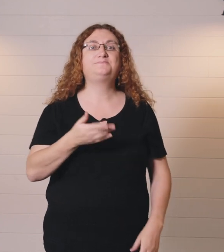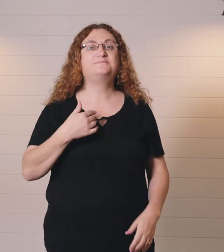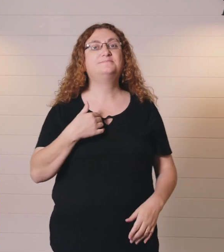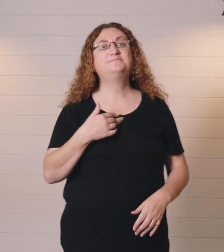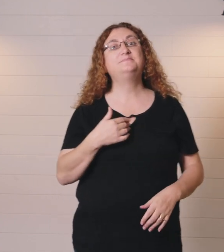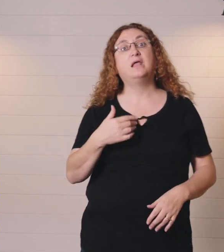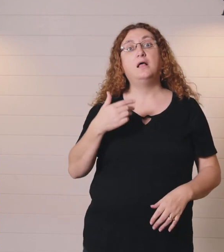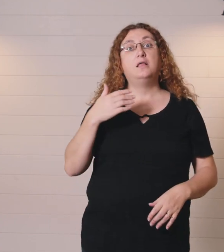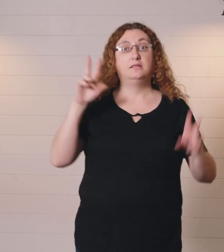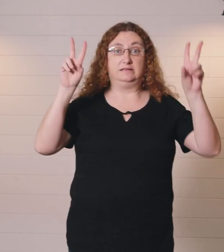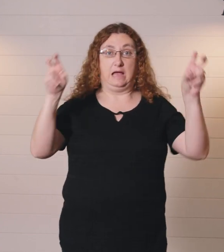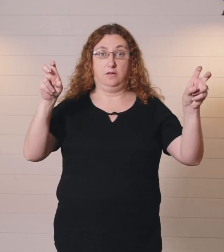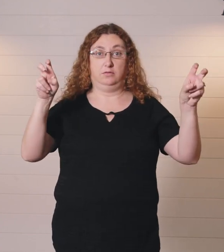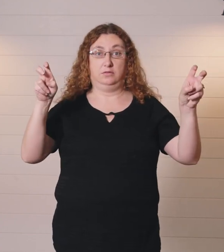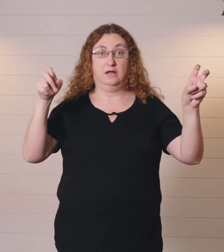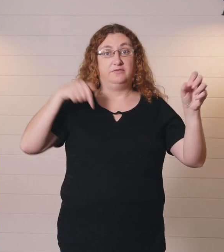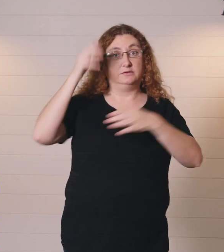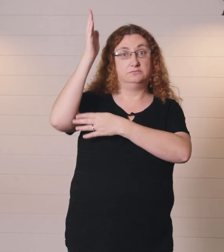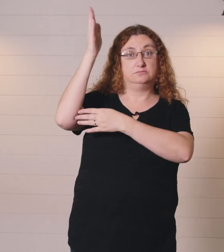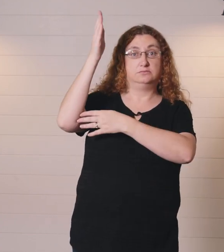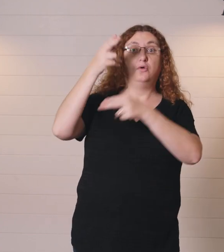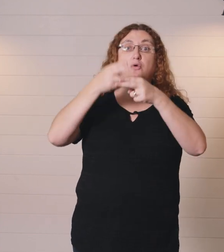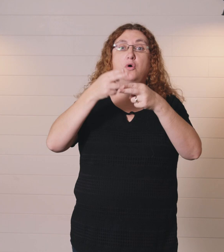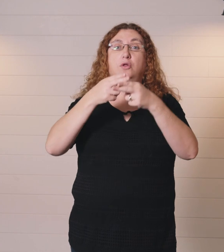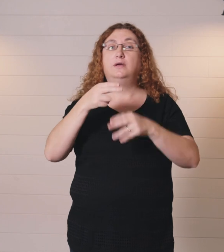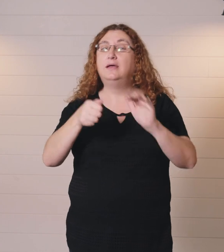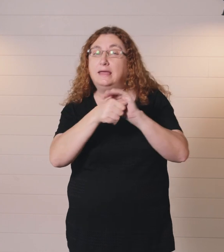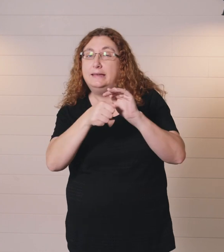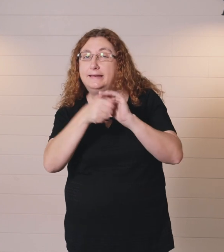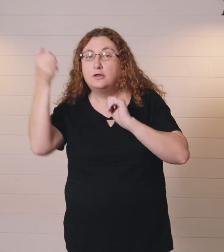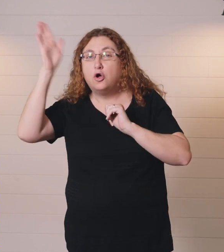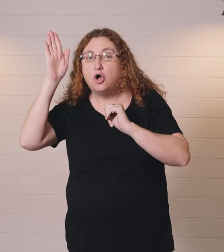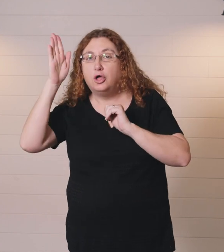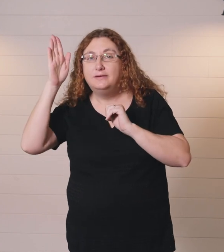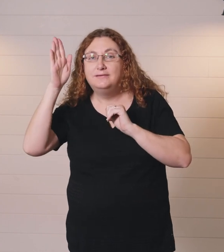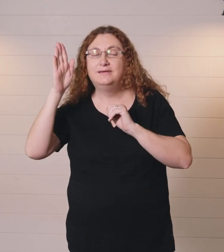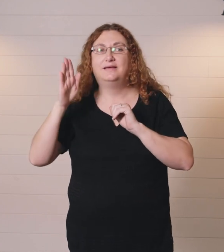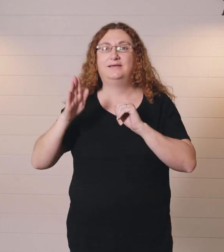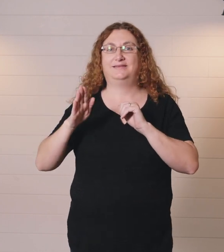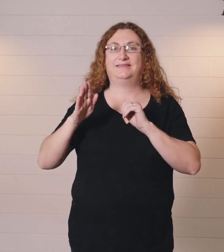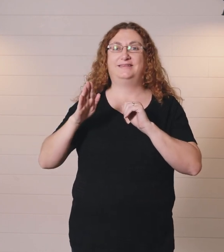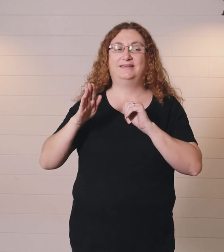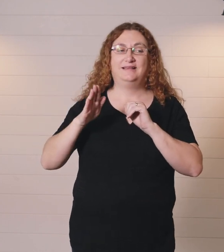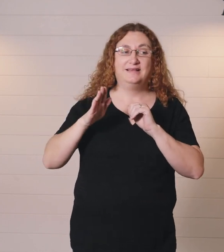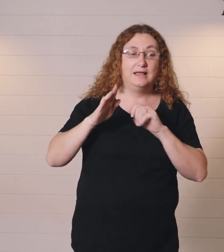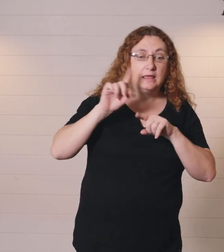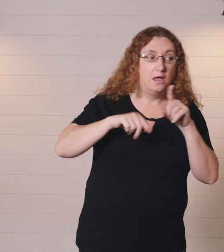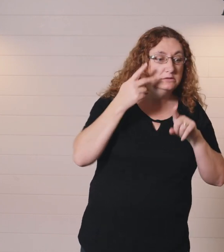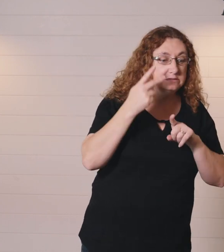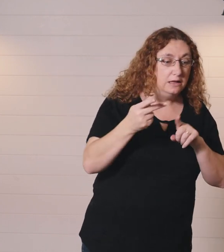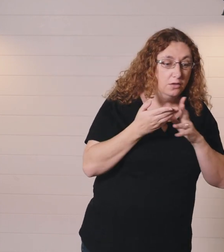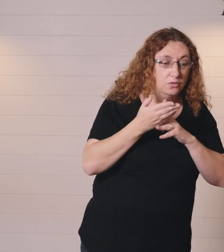the series Hidden God, hidden from sight, but certainly not hidden in his presence